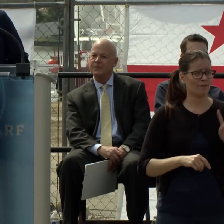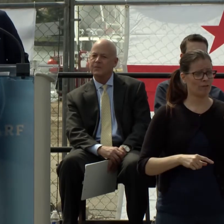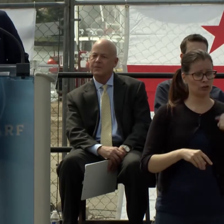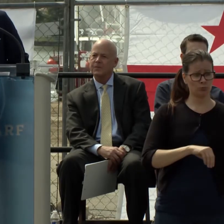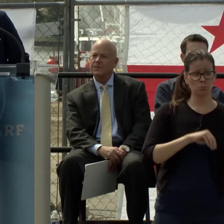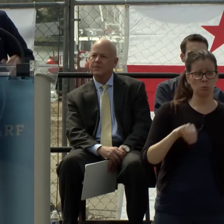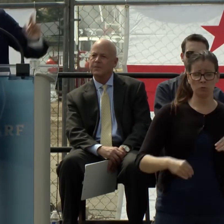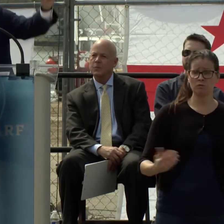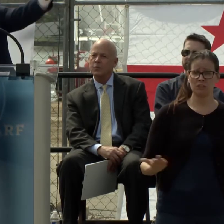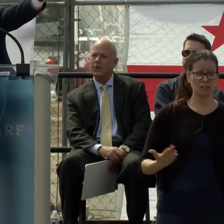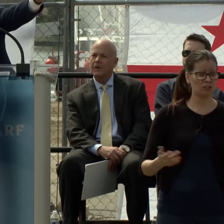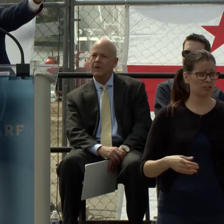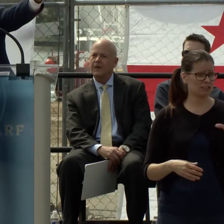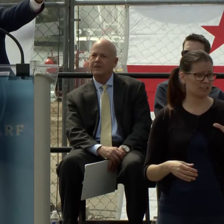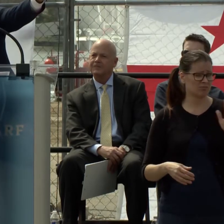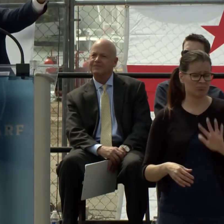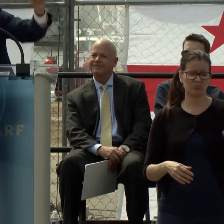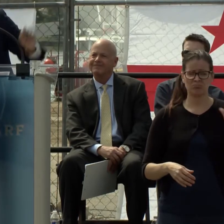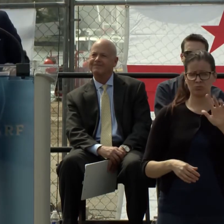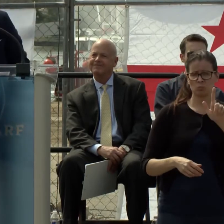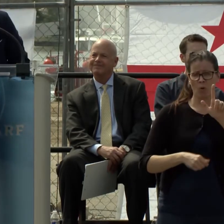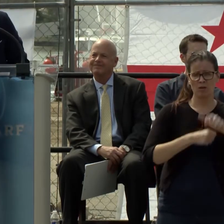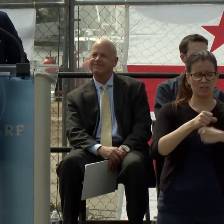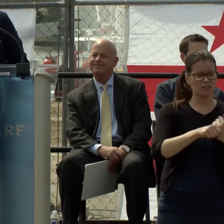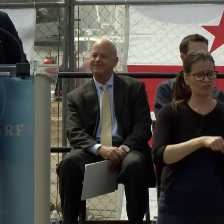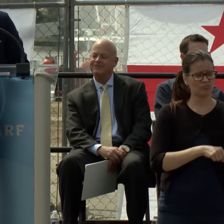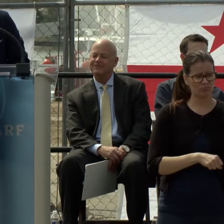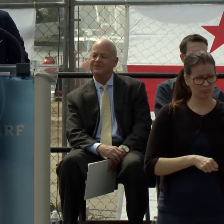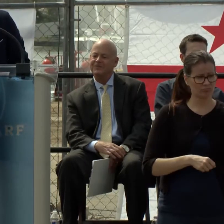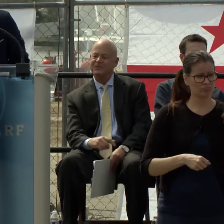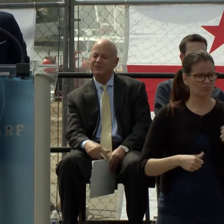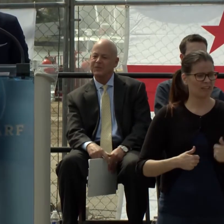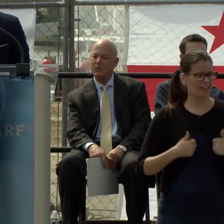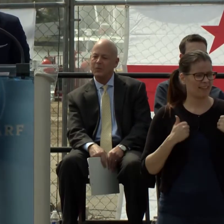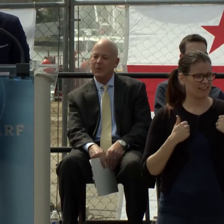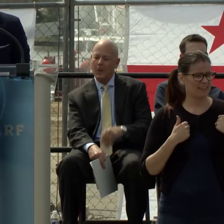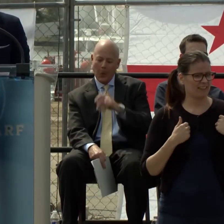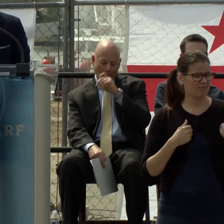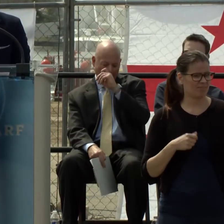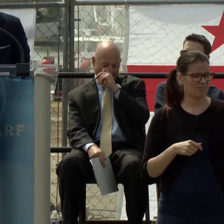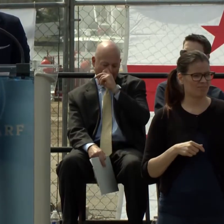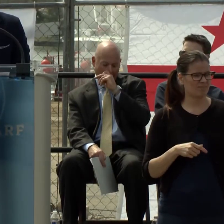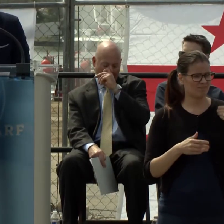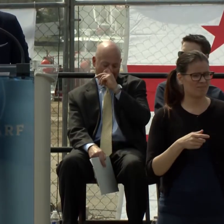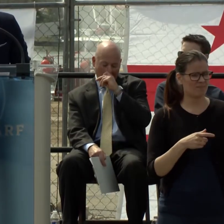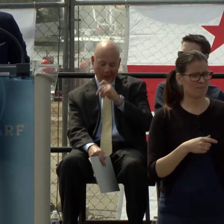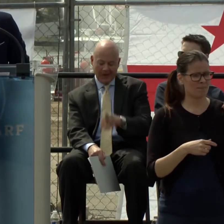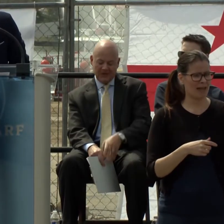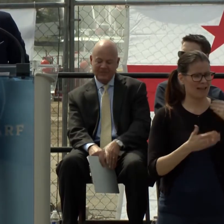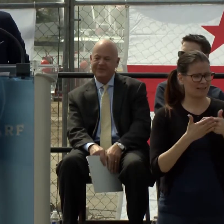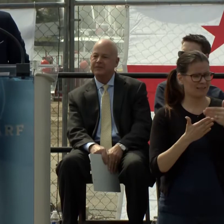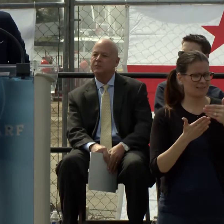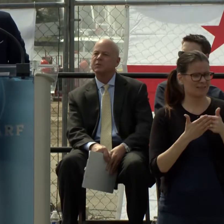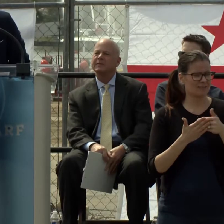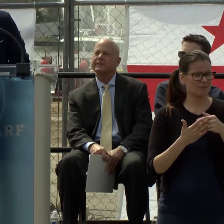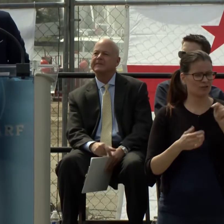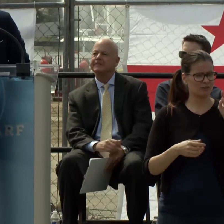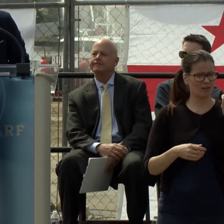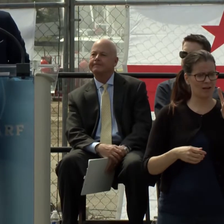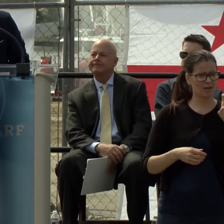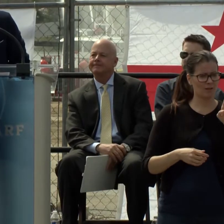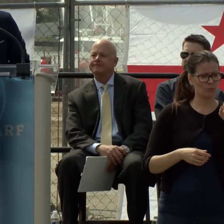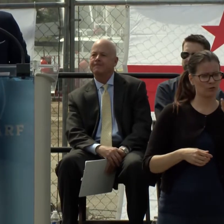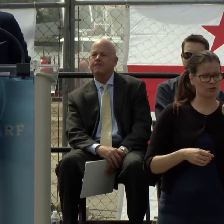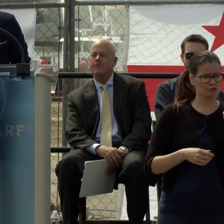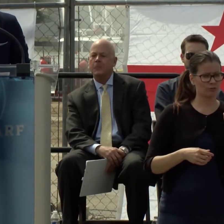I lived in Waterside Towers, actually right behind us over here. And I remember Southwest. I was a resident of Southwest for about 5 years.